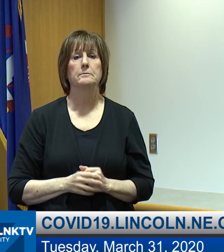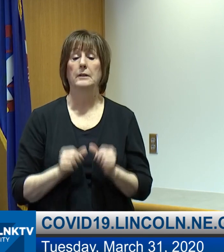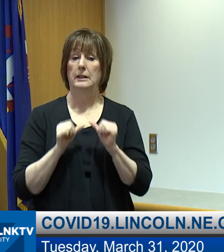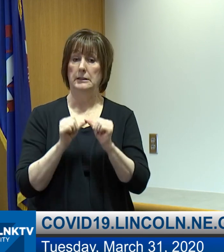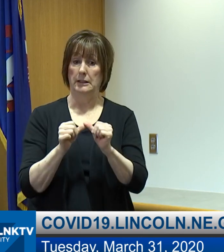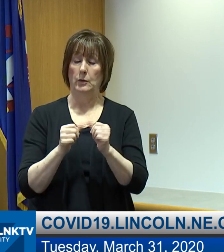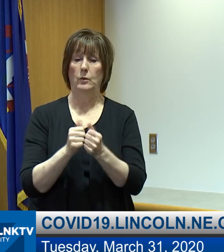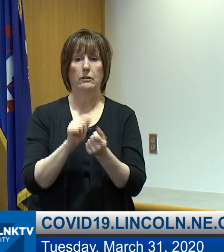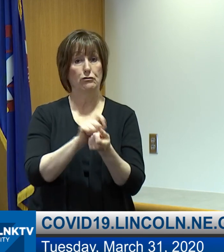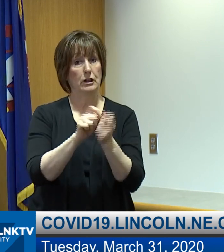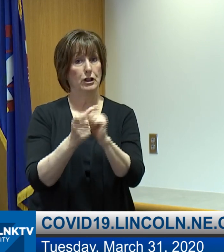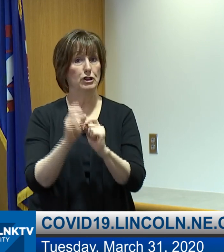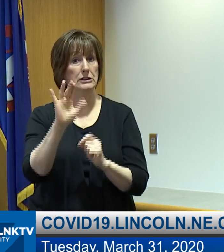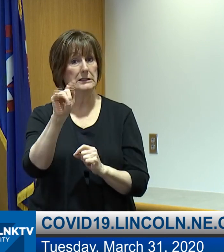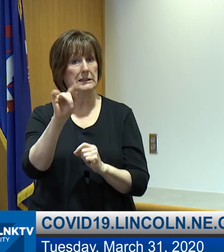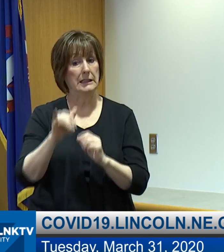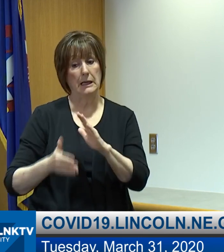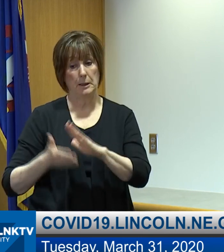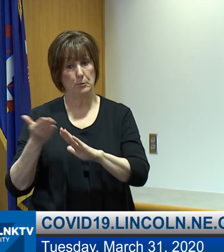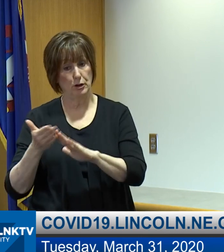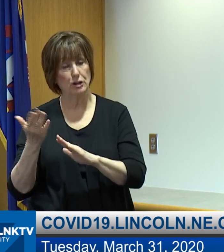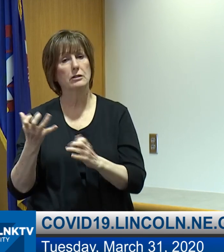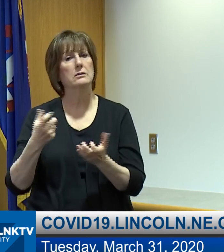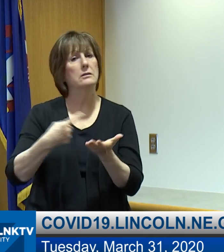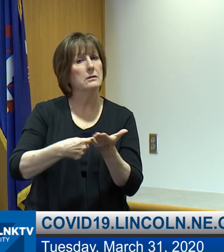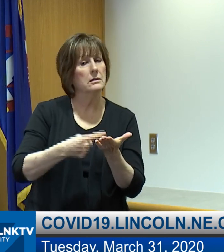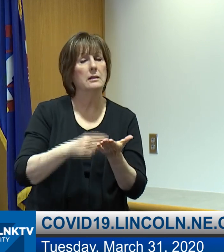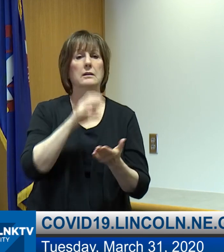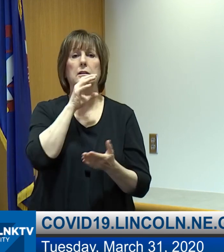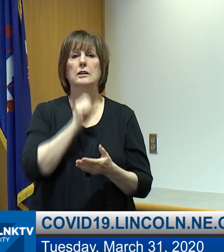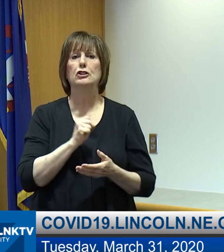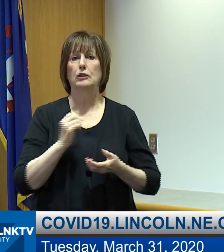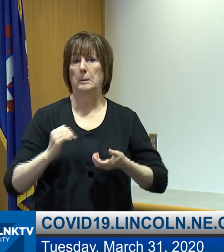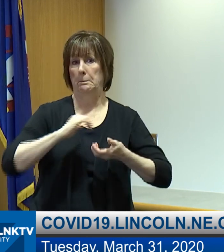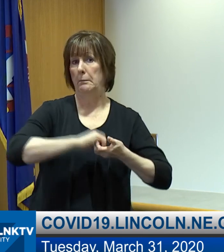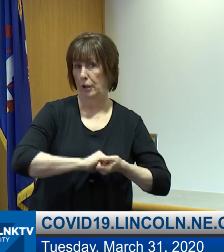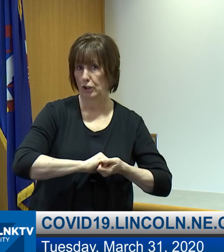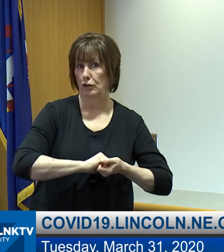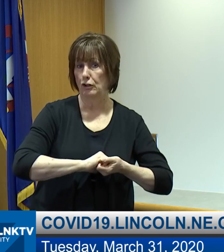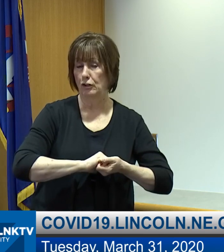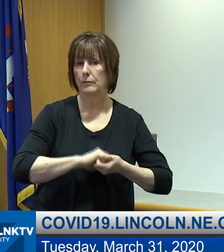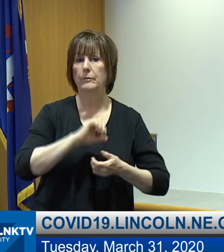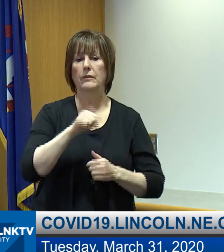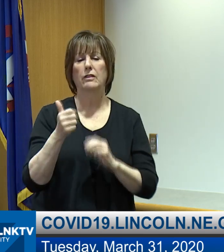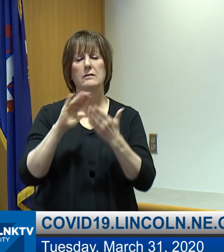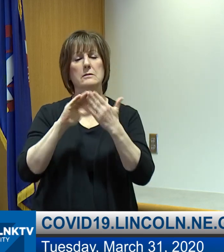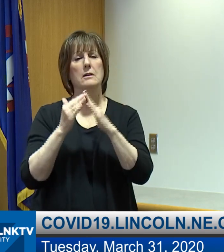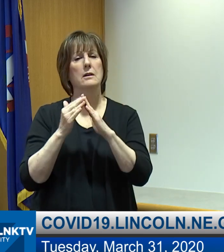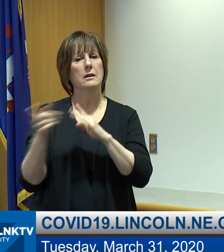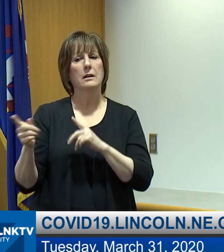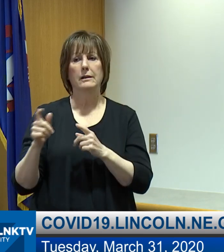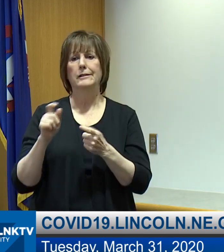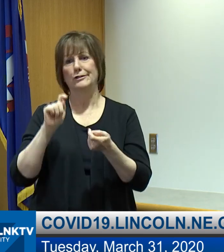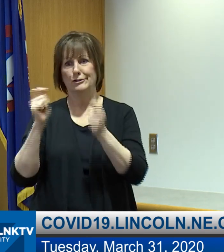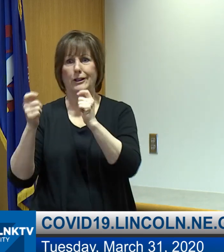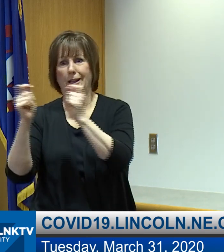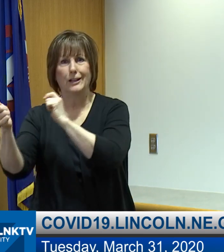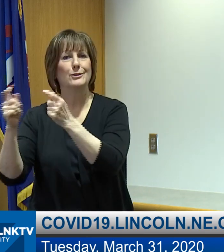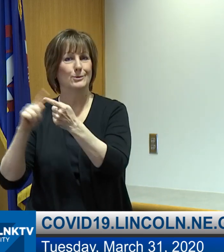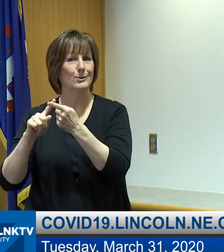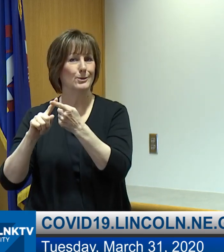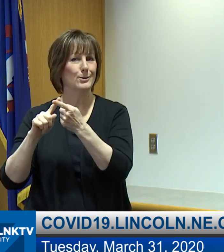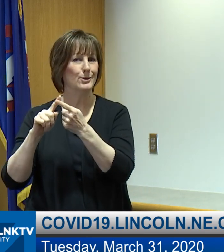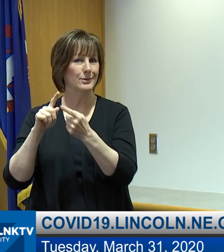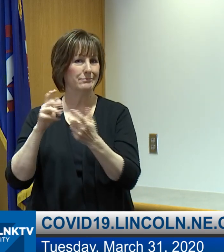Continuing on with changes in city operations, I want to talk a little bit about Aging Partners, another city agency that is adapting to the changes brought on